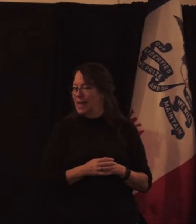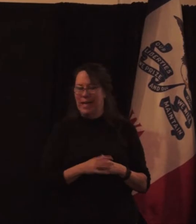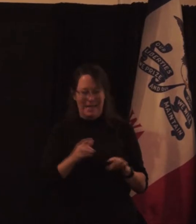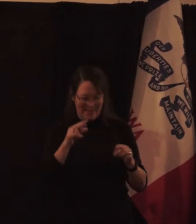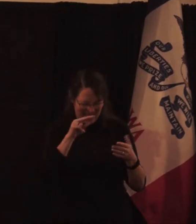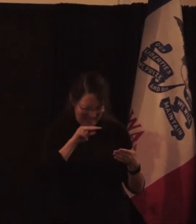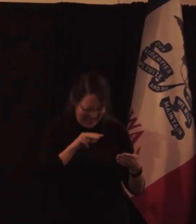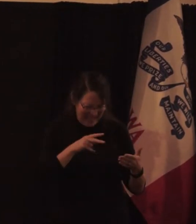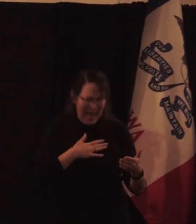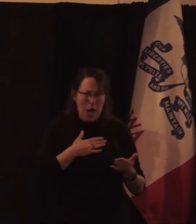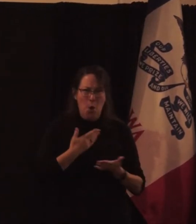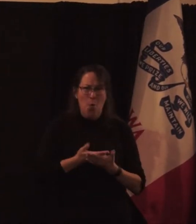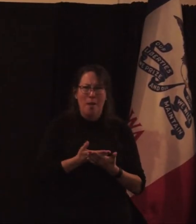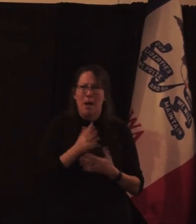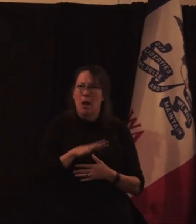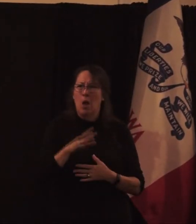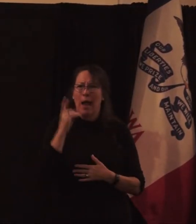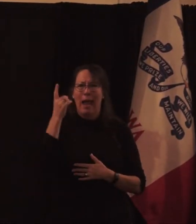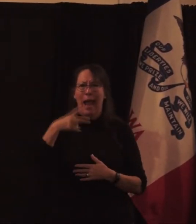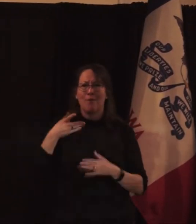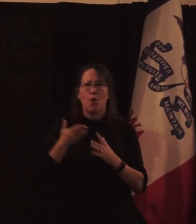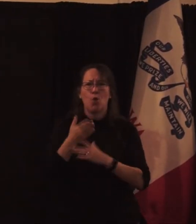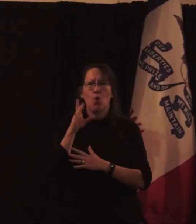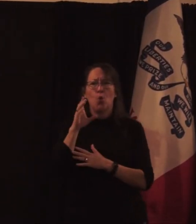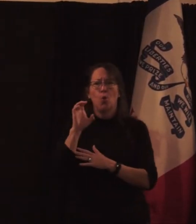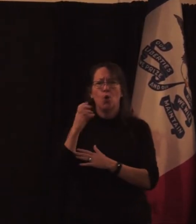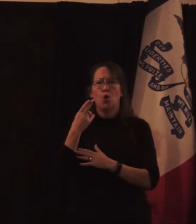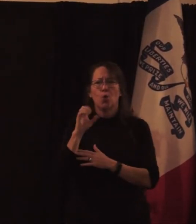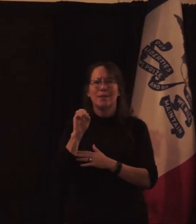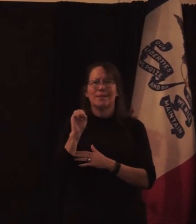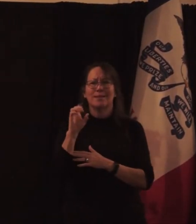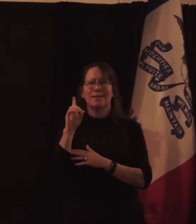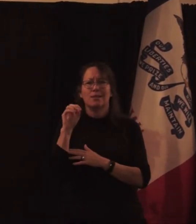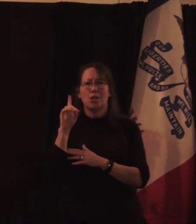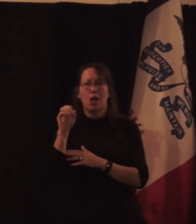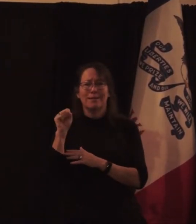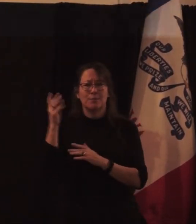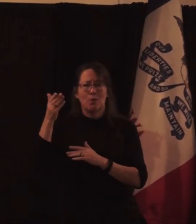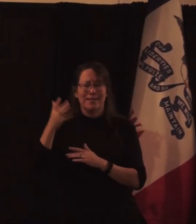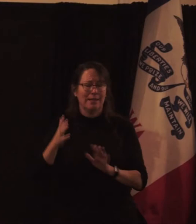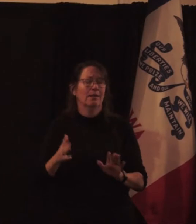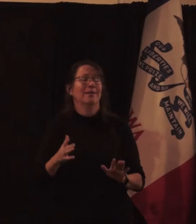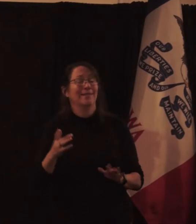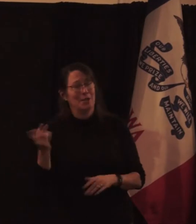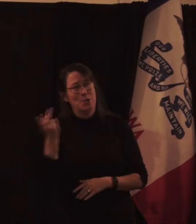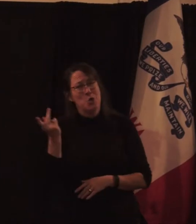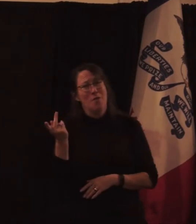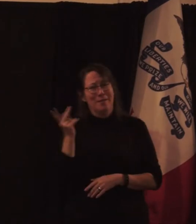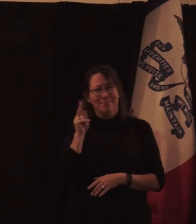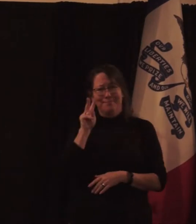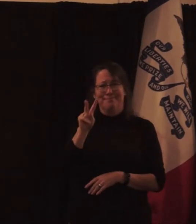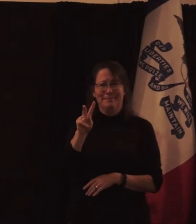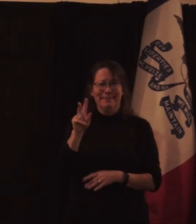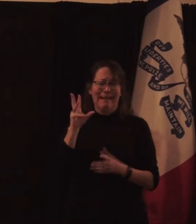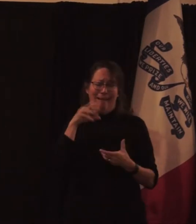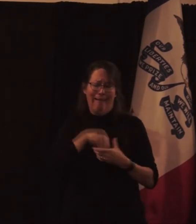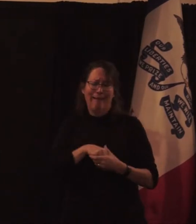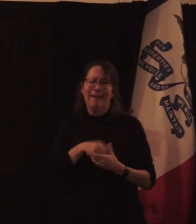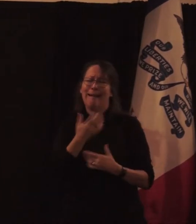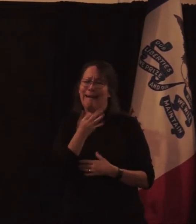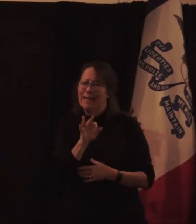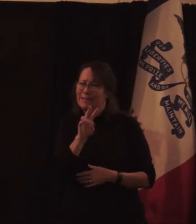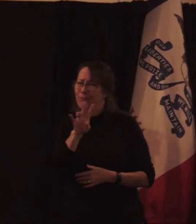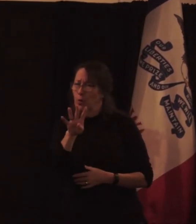say, I got here about halfway through Chris Dodd's presentation. And you know, Chris and I came to the Congress together in